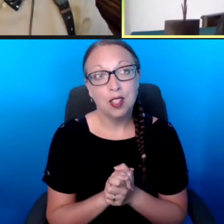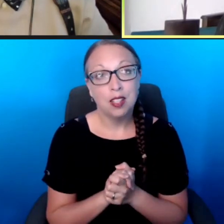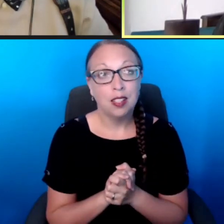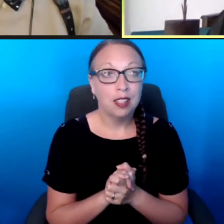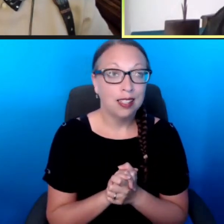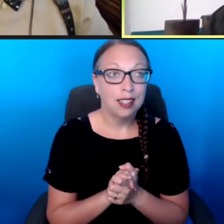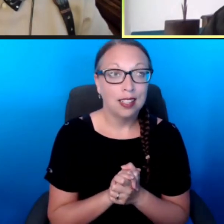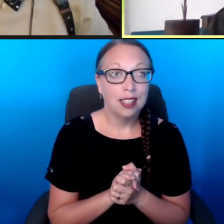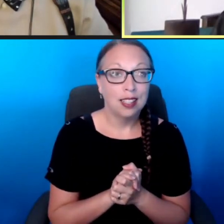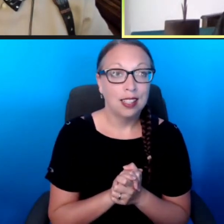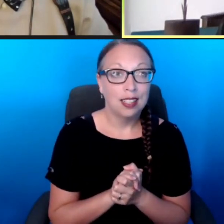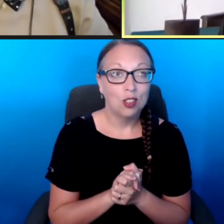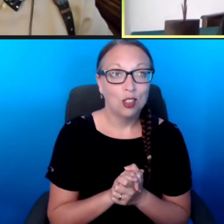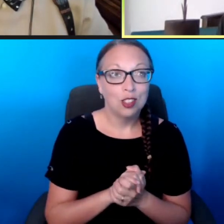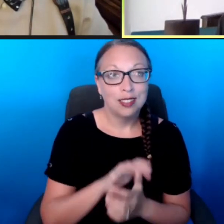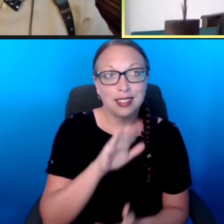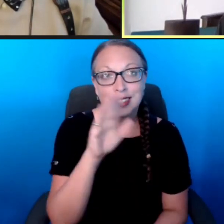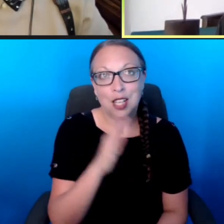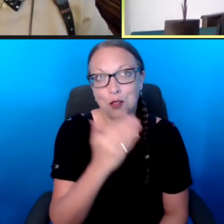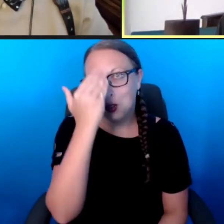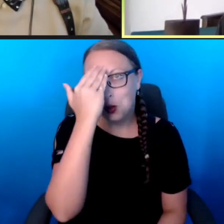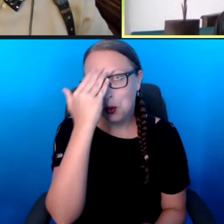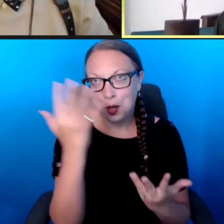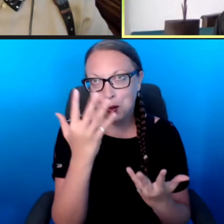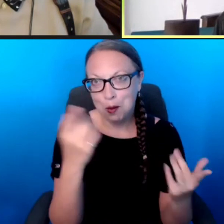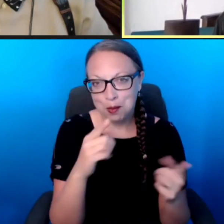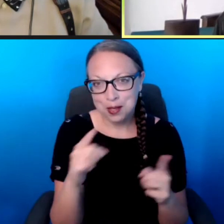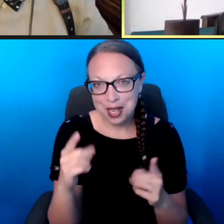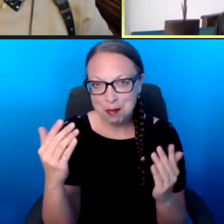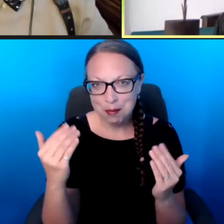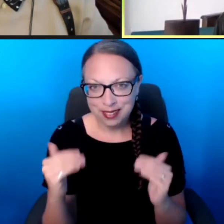never knowing where you're going to go. We did